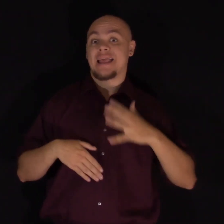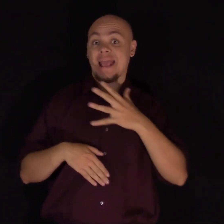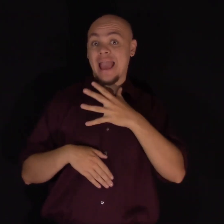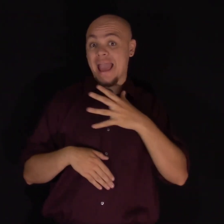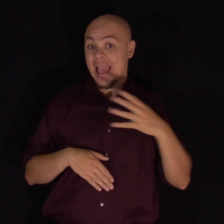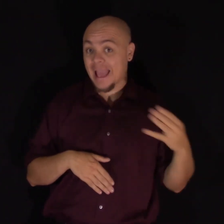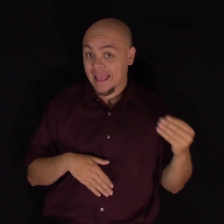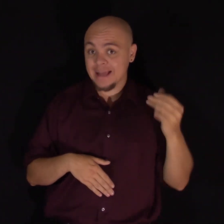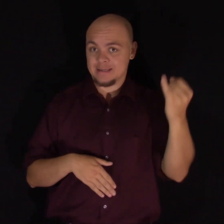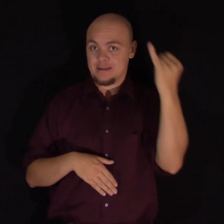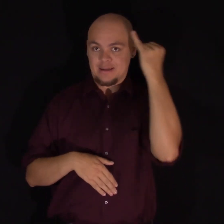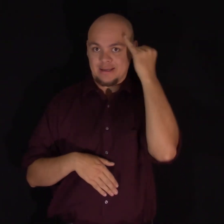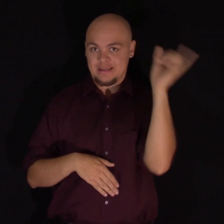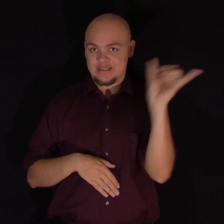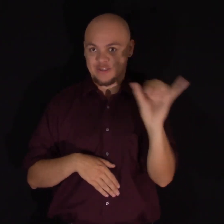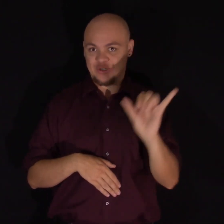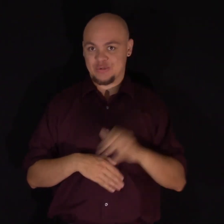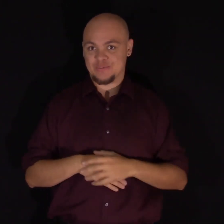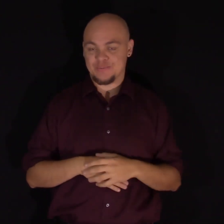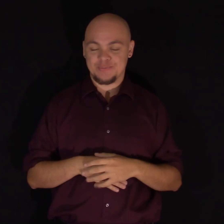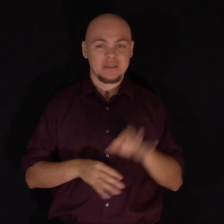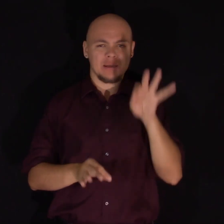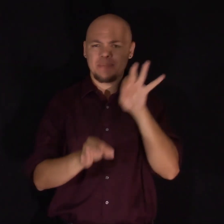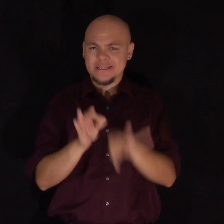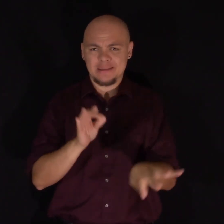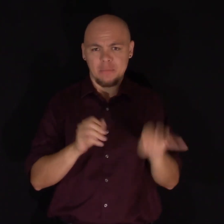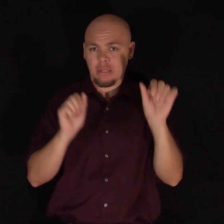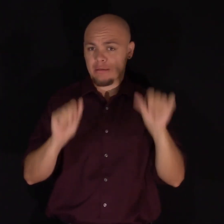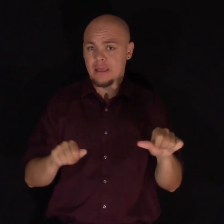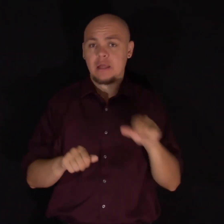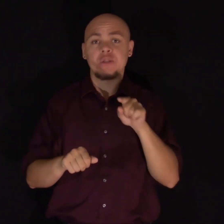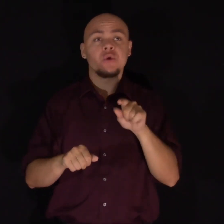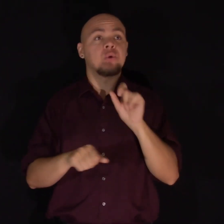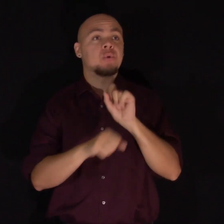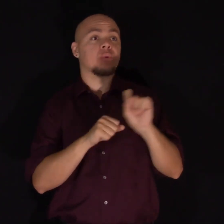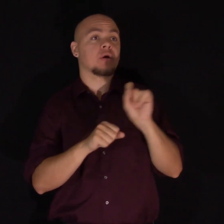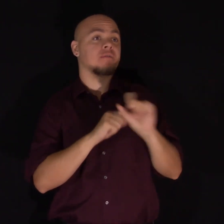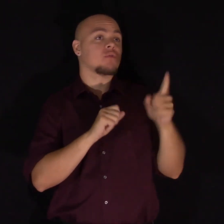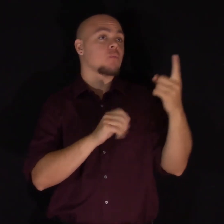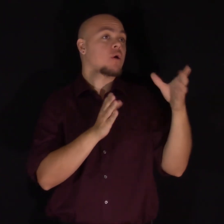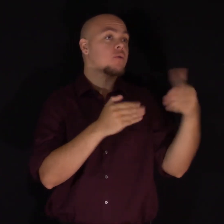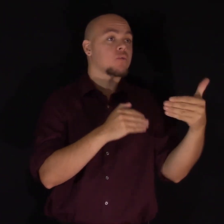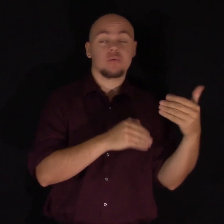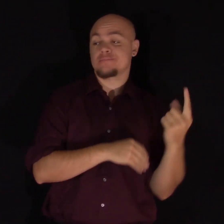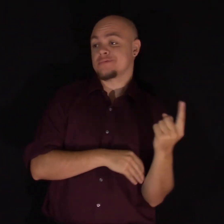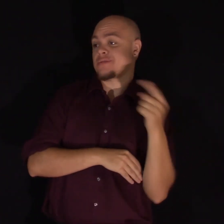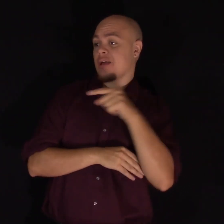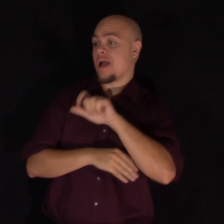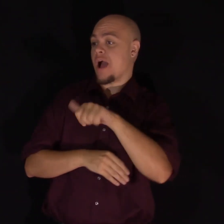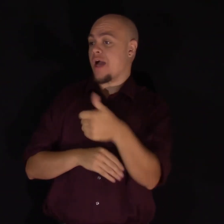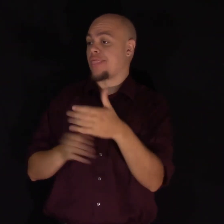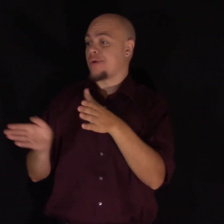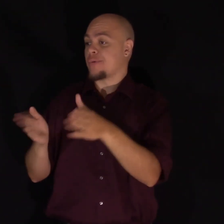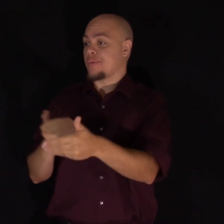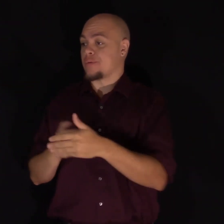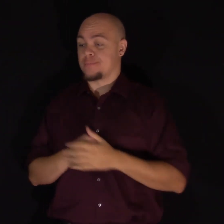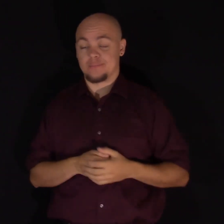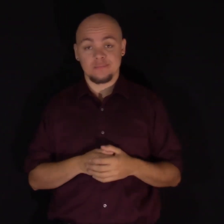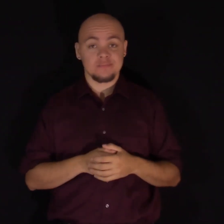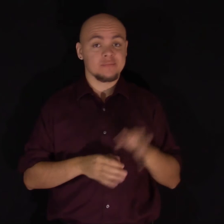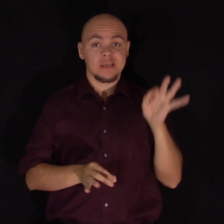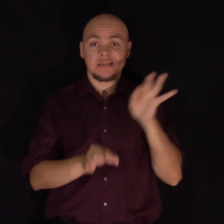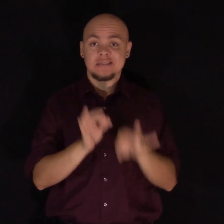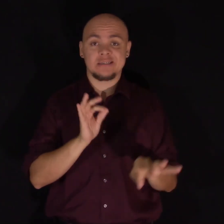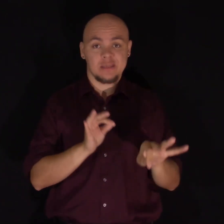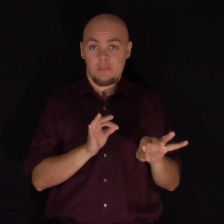well. It could be simple. If you're at work, walking from one room to another in the office. Very